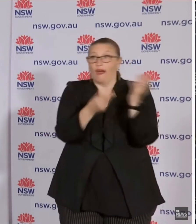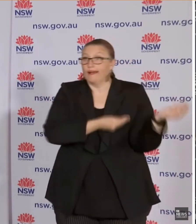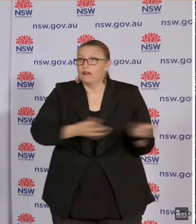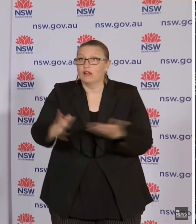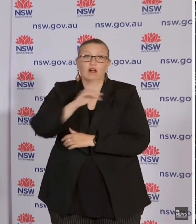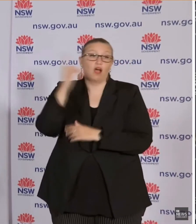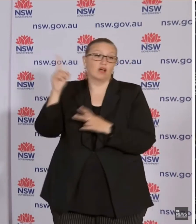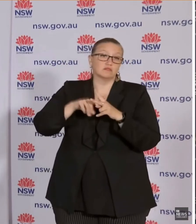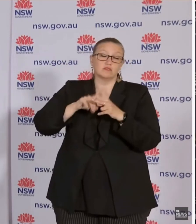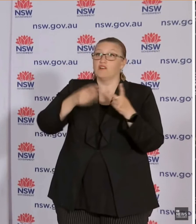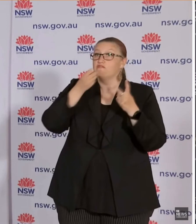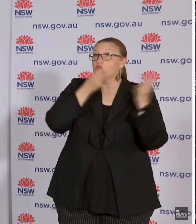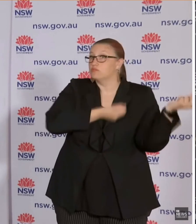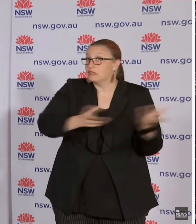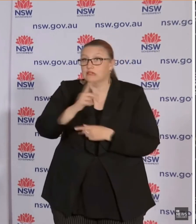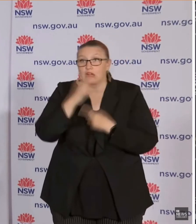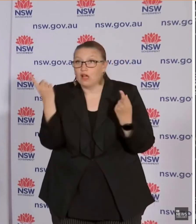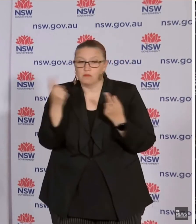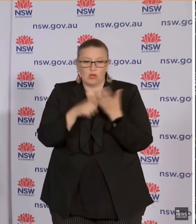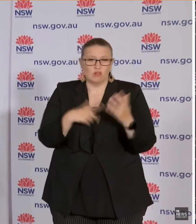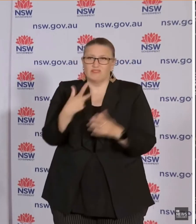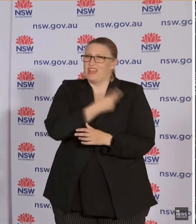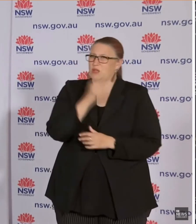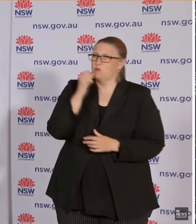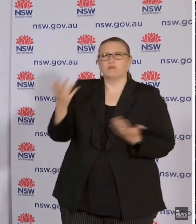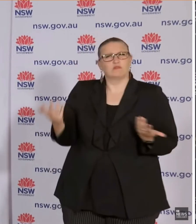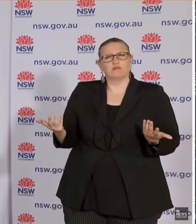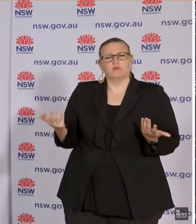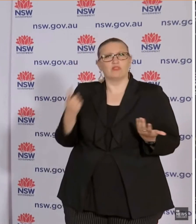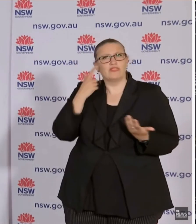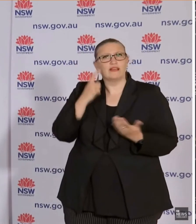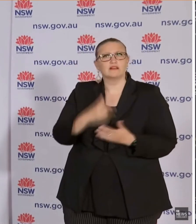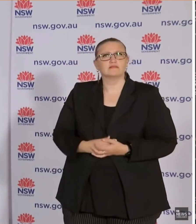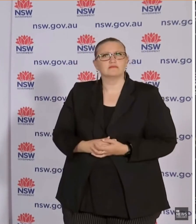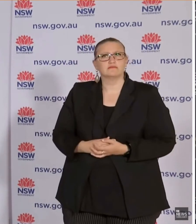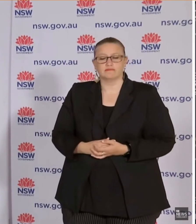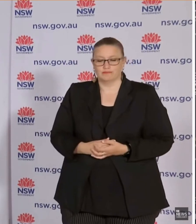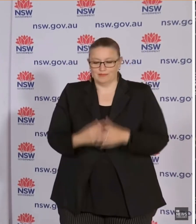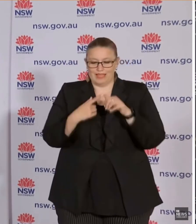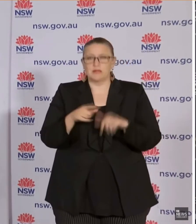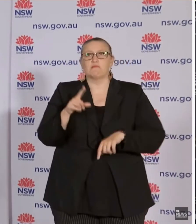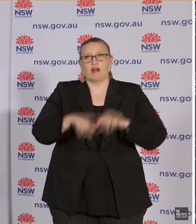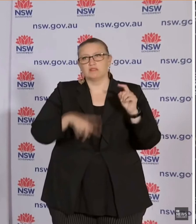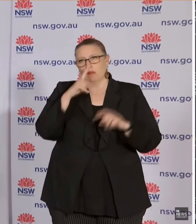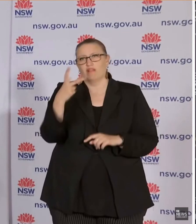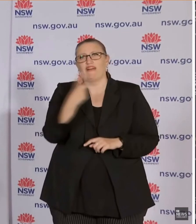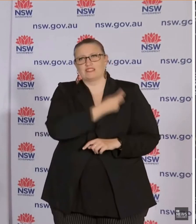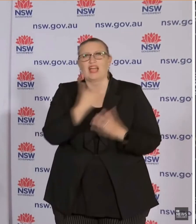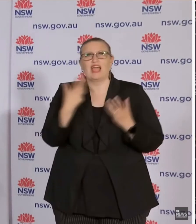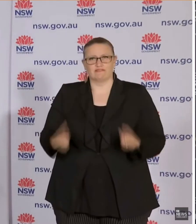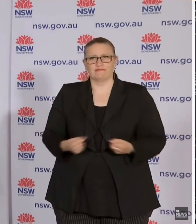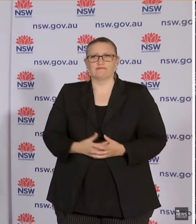getting vaccinated very quickly, and I think they're doing well, and I want to thank them for doing that. I want to thank all the community who are actually being vaccinated. Dr. Chant,